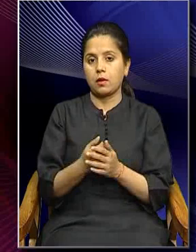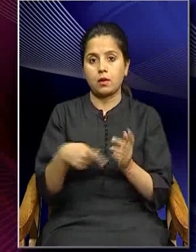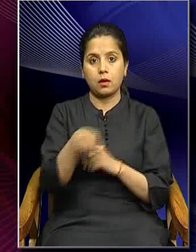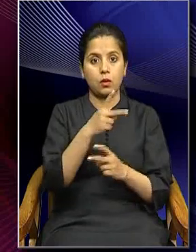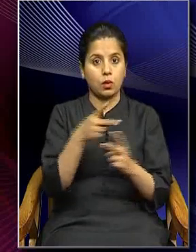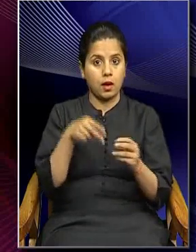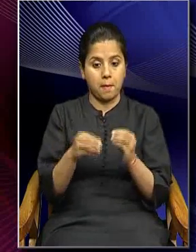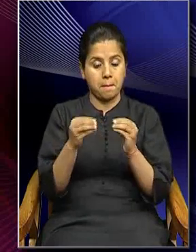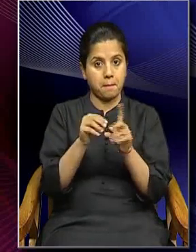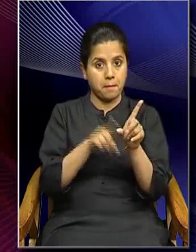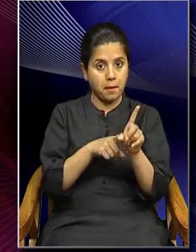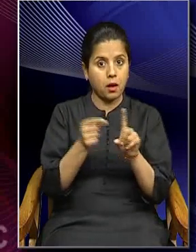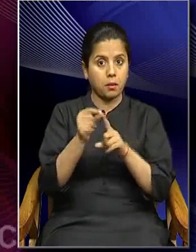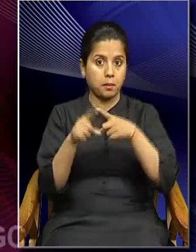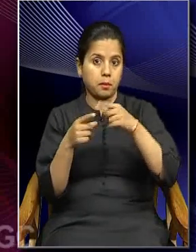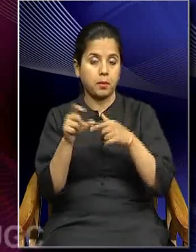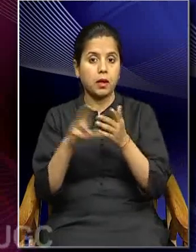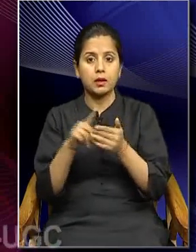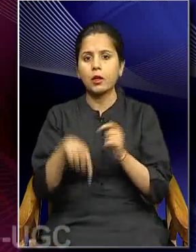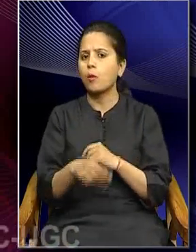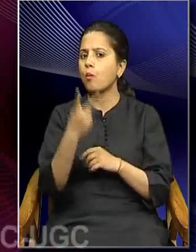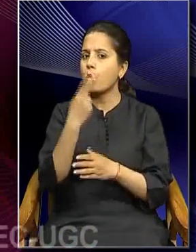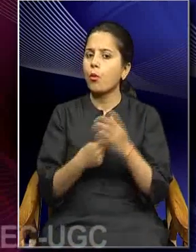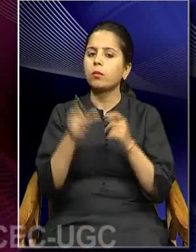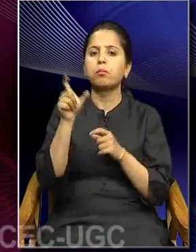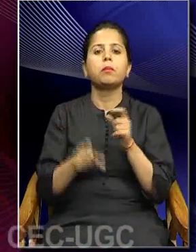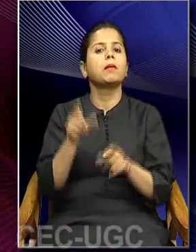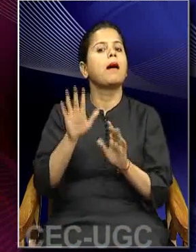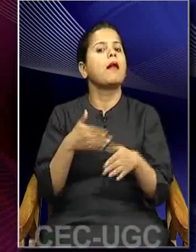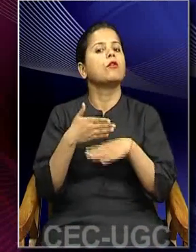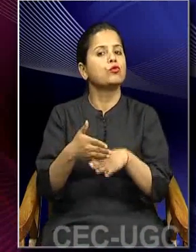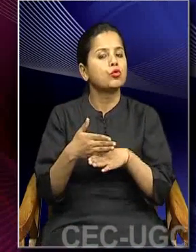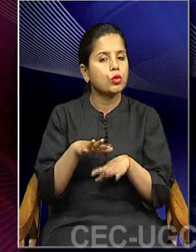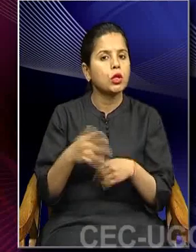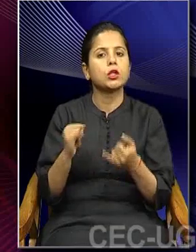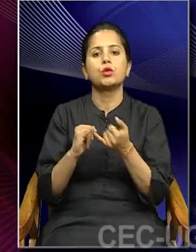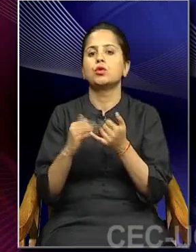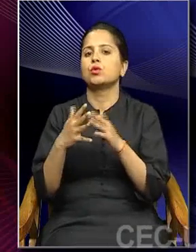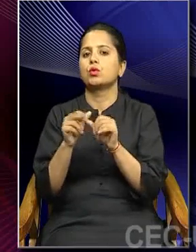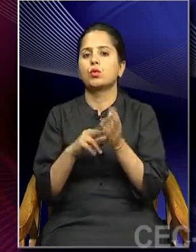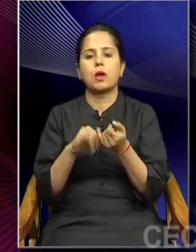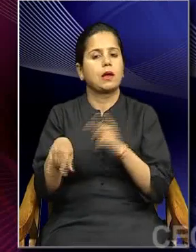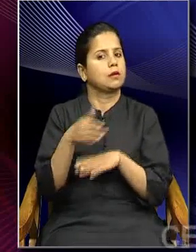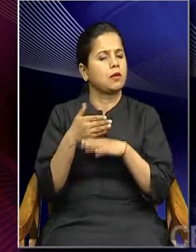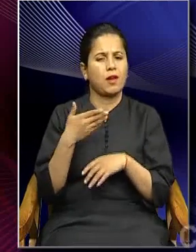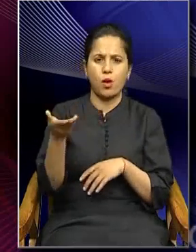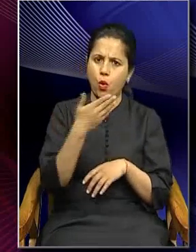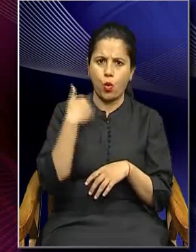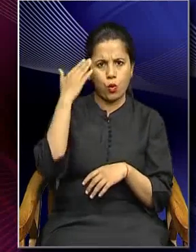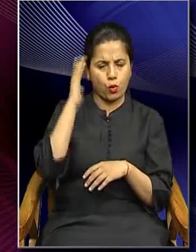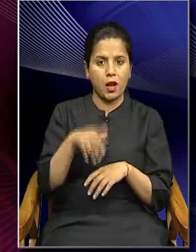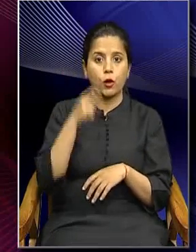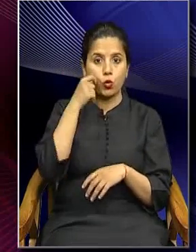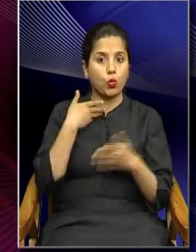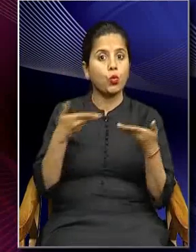bipedness is shared both by humans as well as swans. And we know that